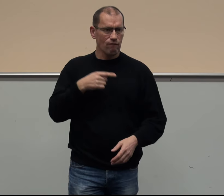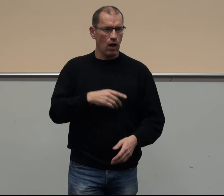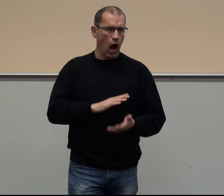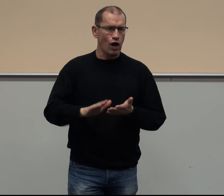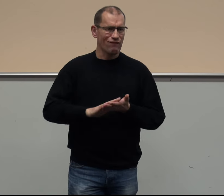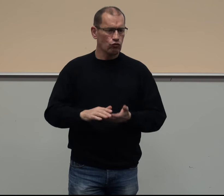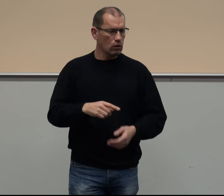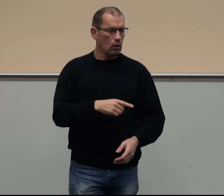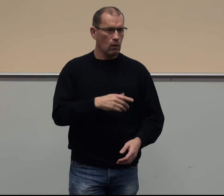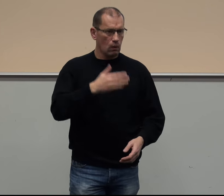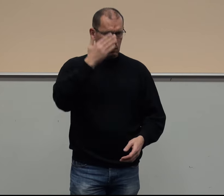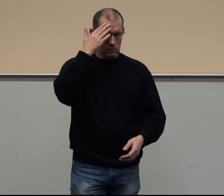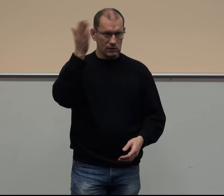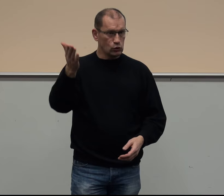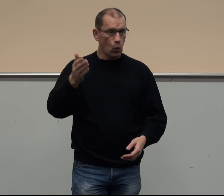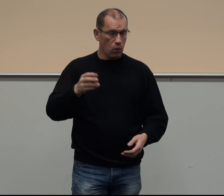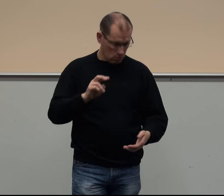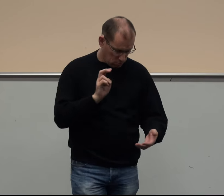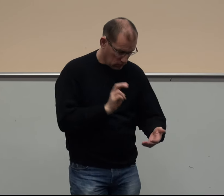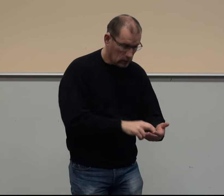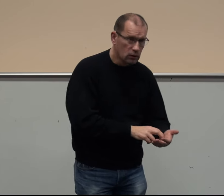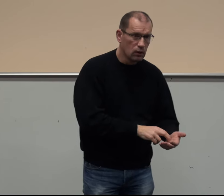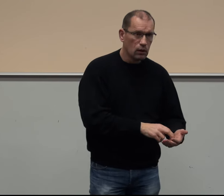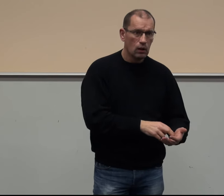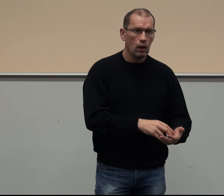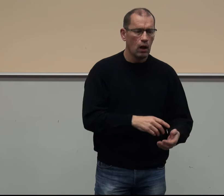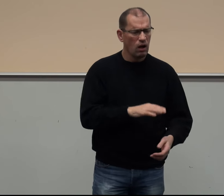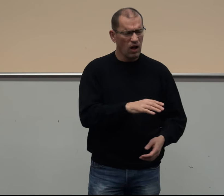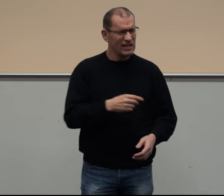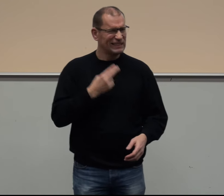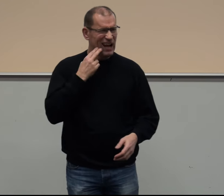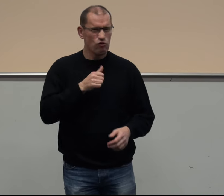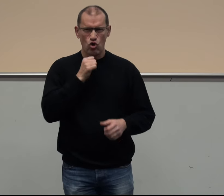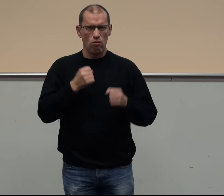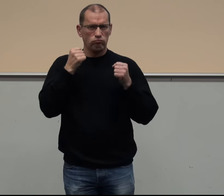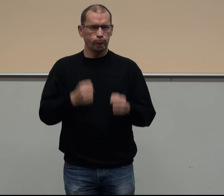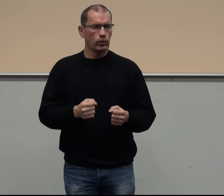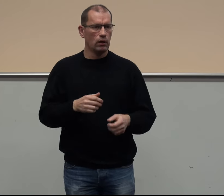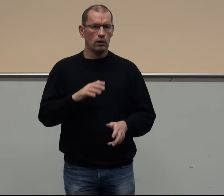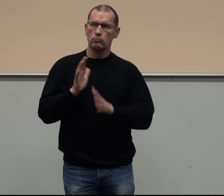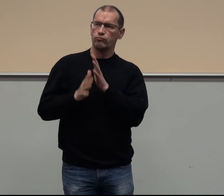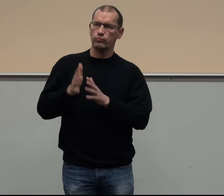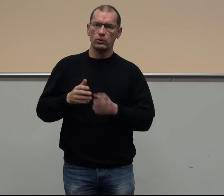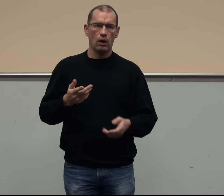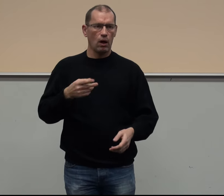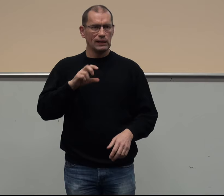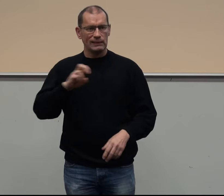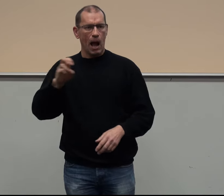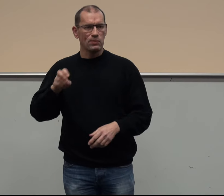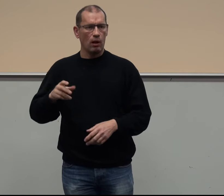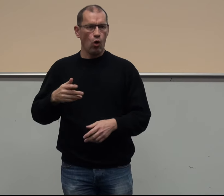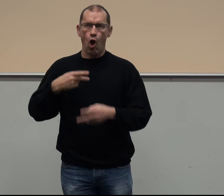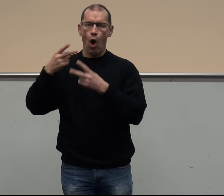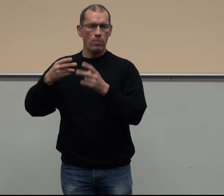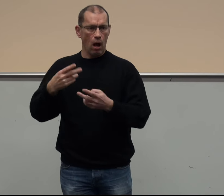super titles like they have at the opera, you know, so that deaf and hard of hearing people can access it that way. And they often weren't very well aware of what was